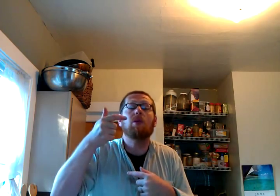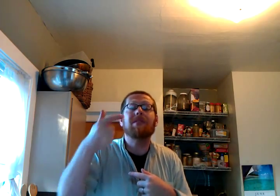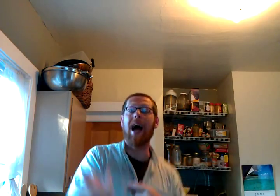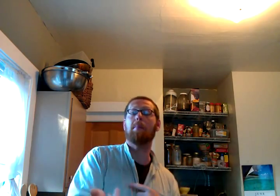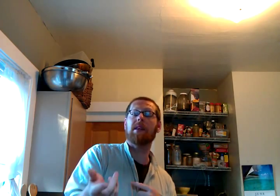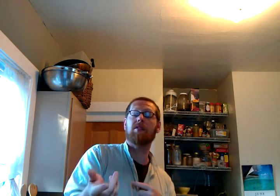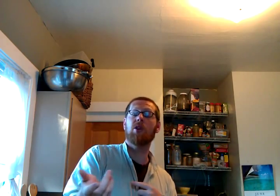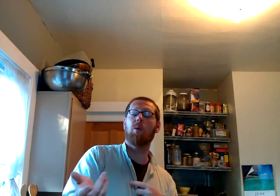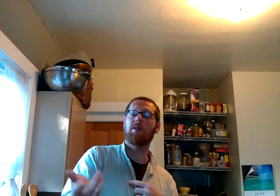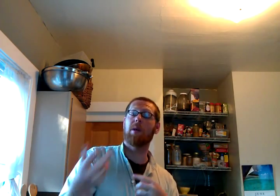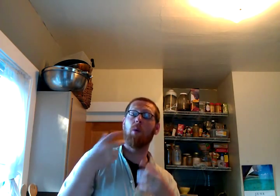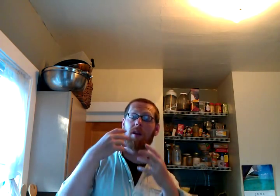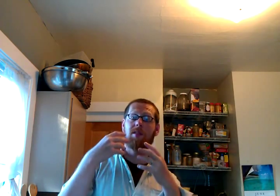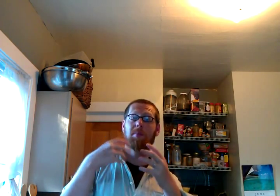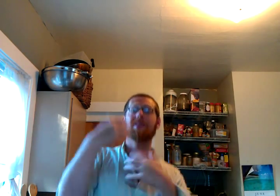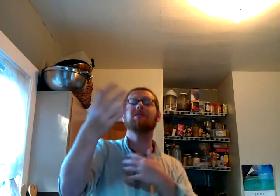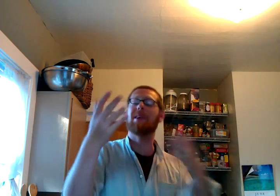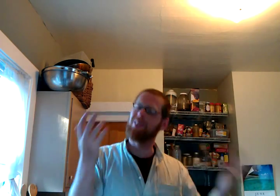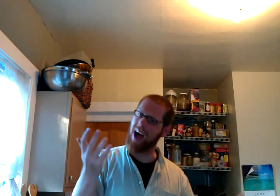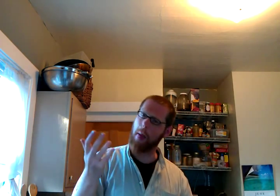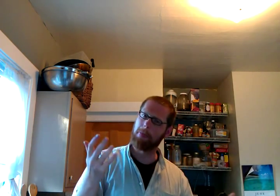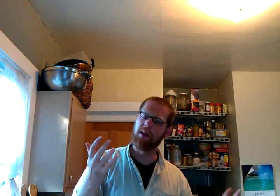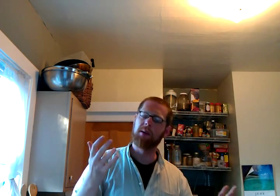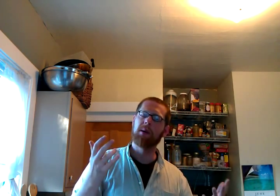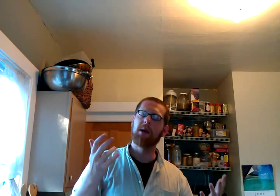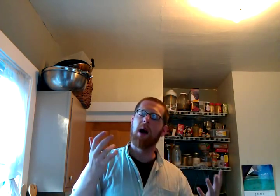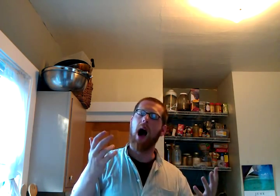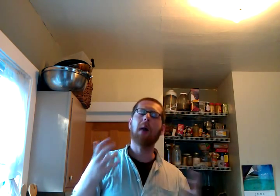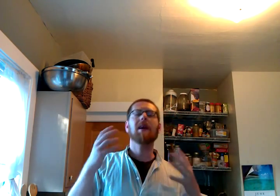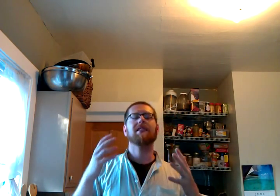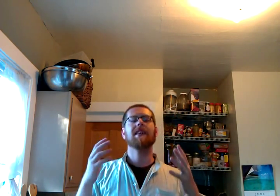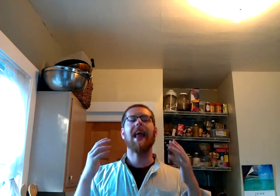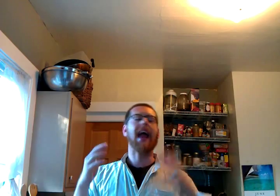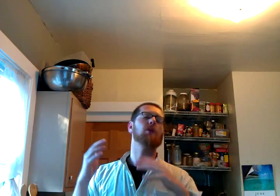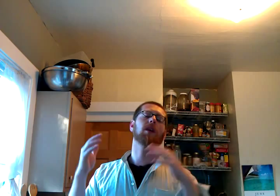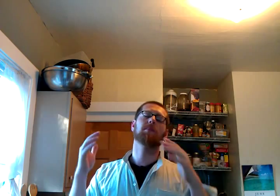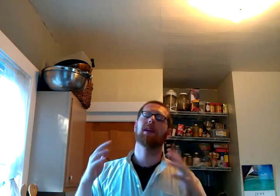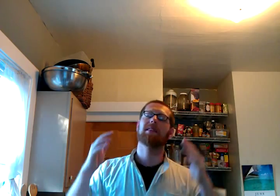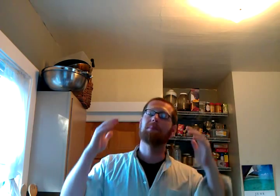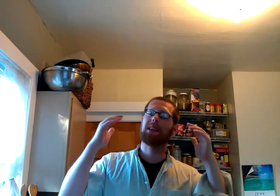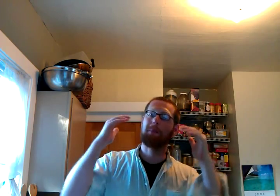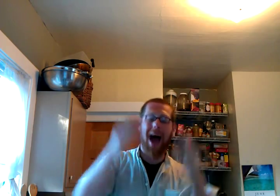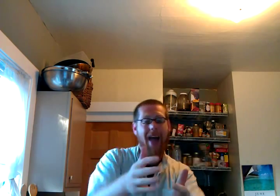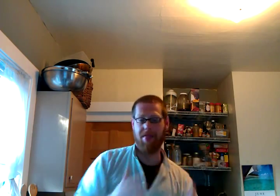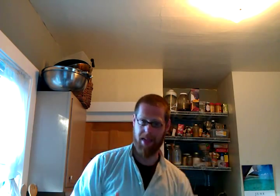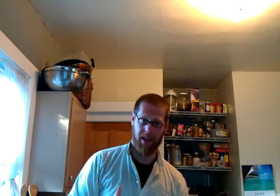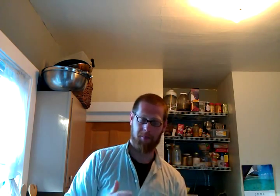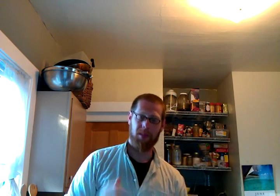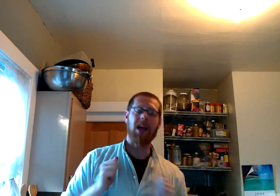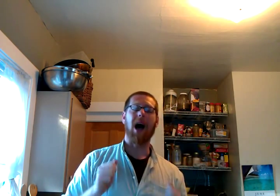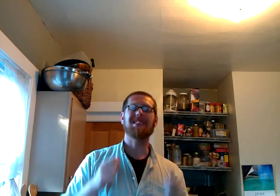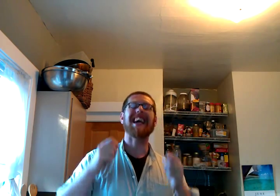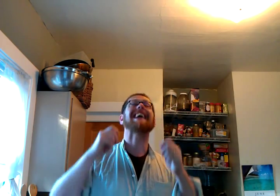was happening to know whether they wanted to participate or not? I'm not saying that anyone on the planning team did a bad thing. I'm saying it